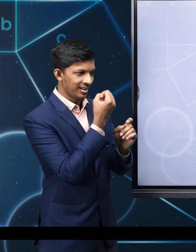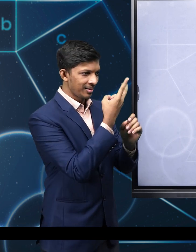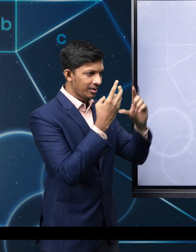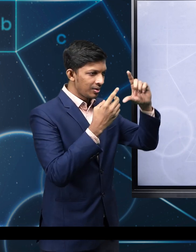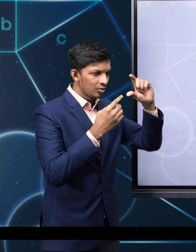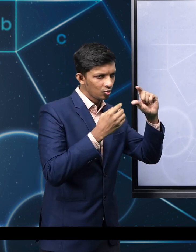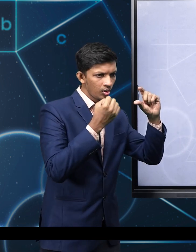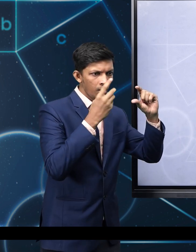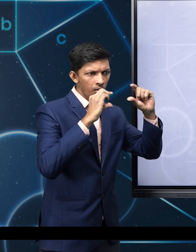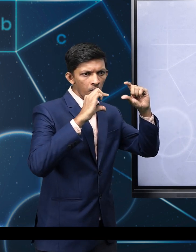ratio,